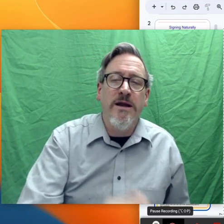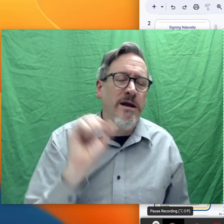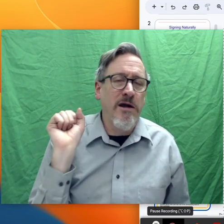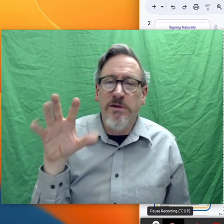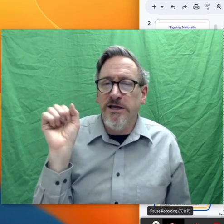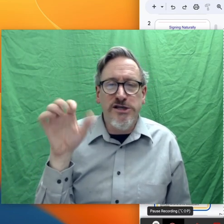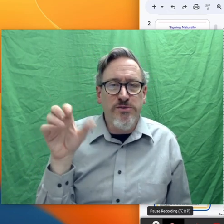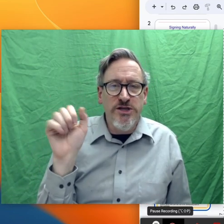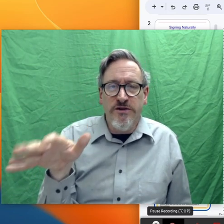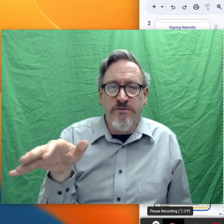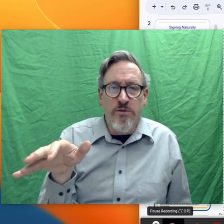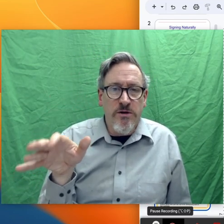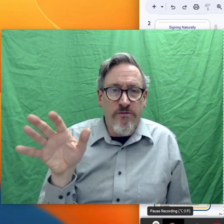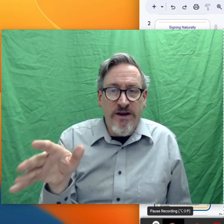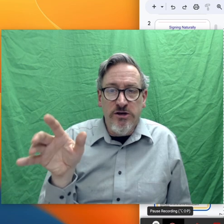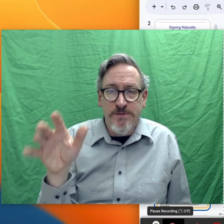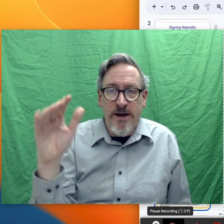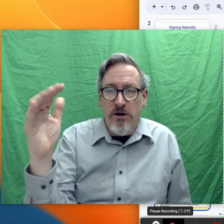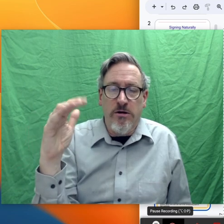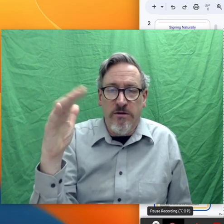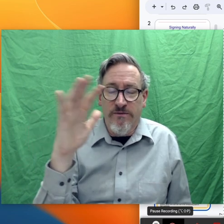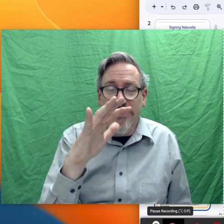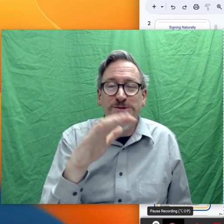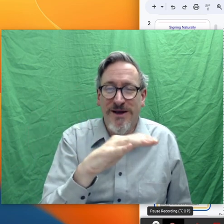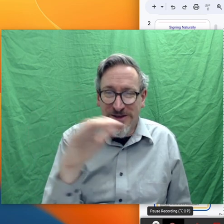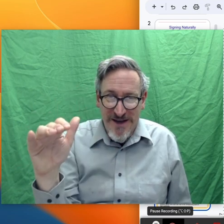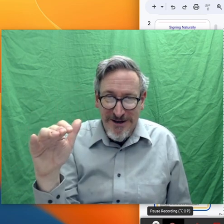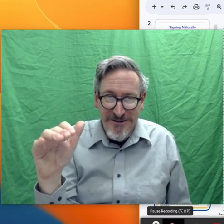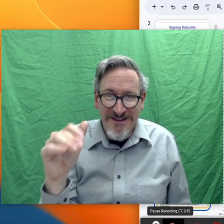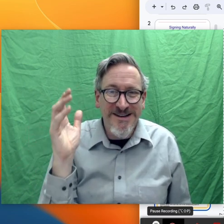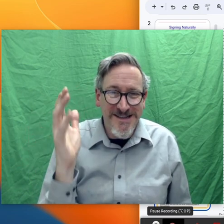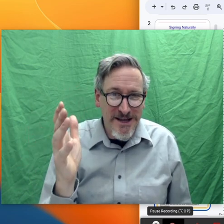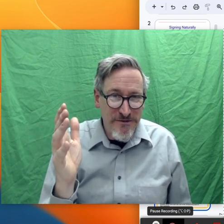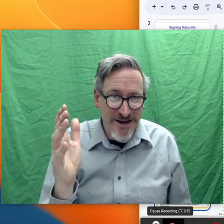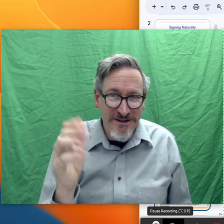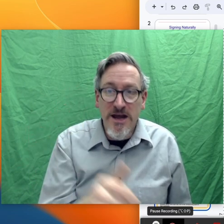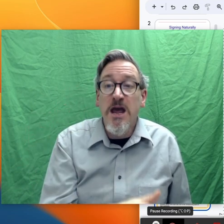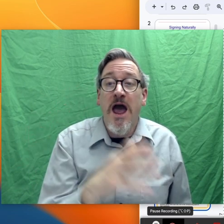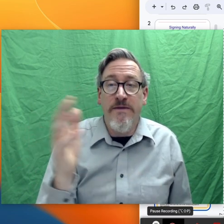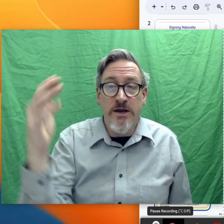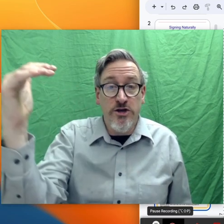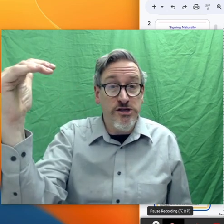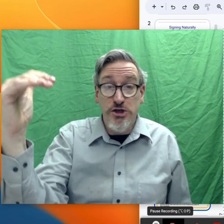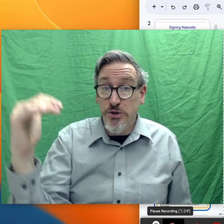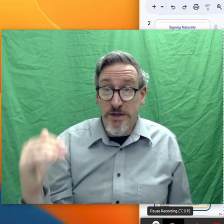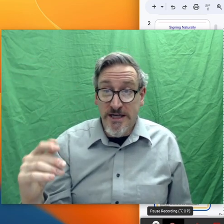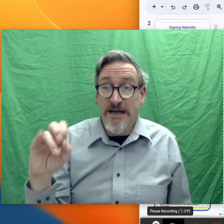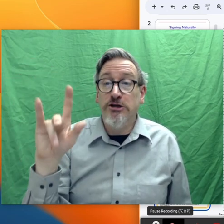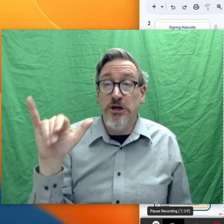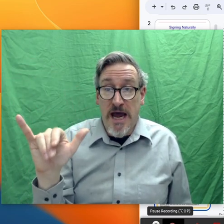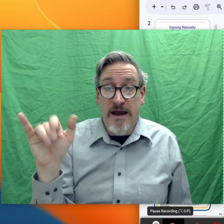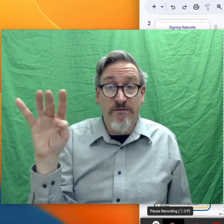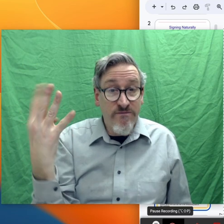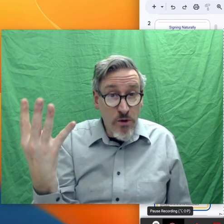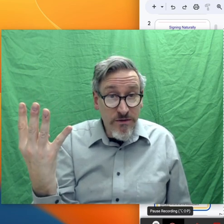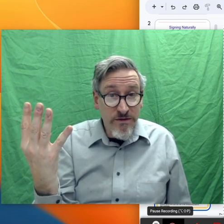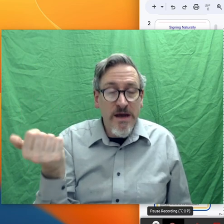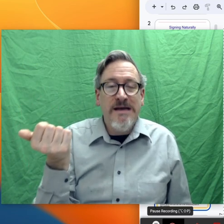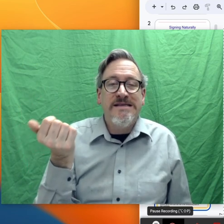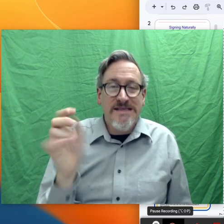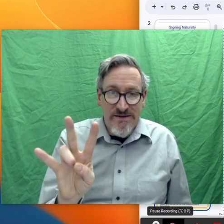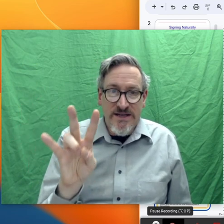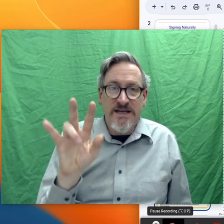But I really just want you to fingerspell the event, sign the event, and then just do the date. July